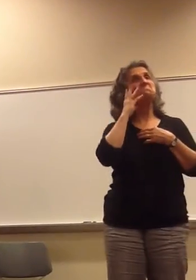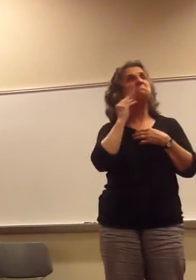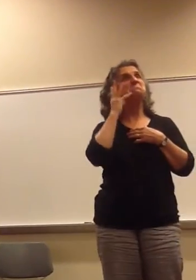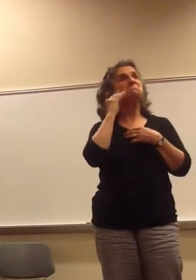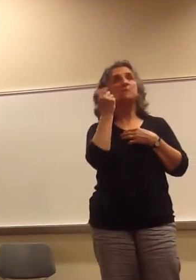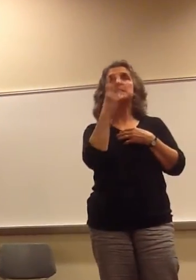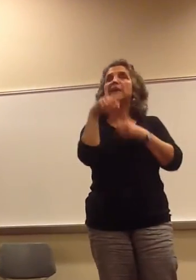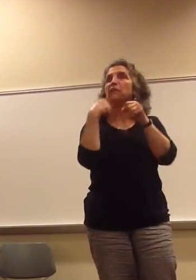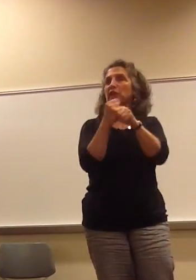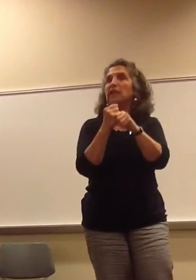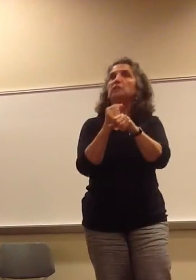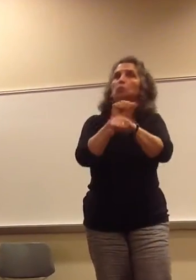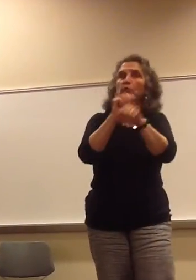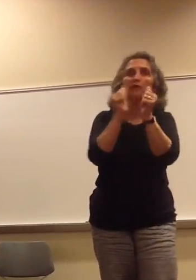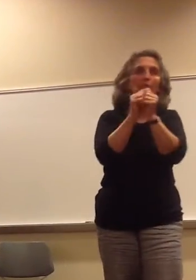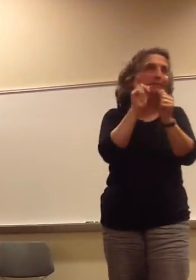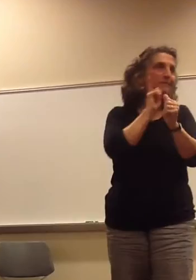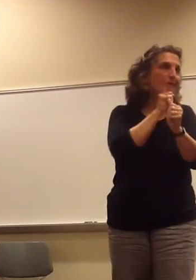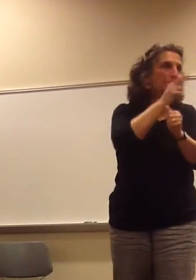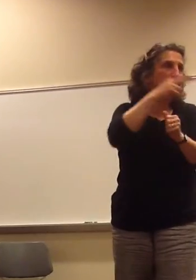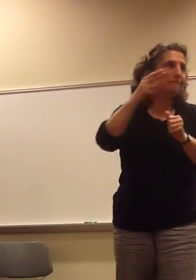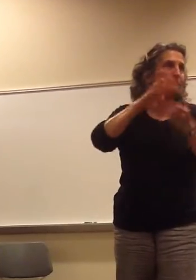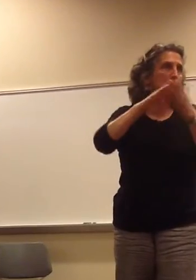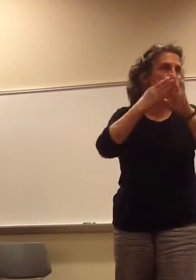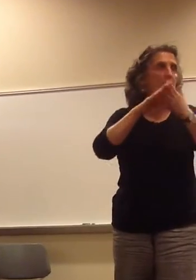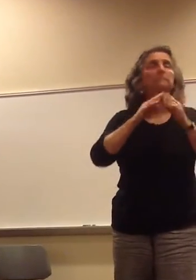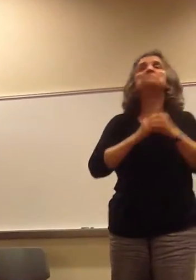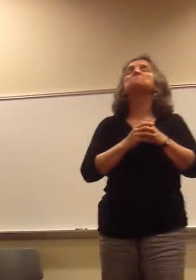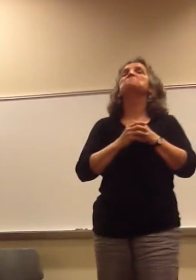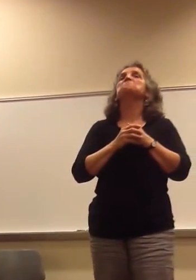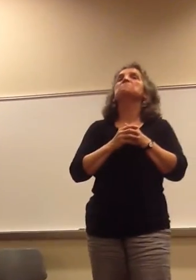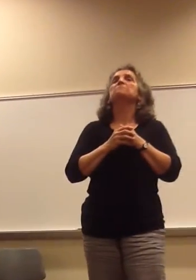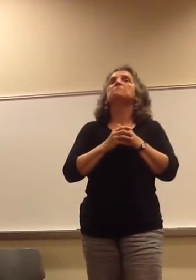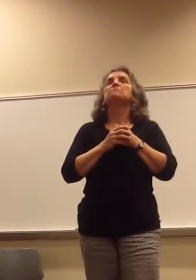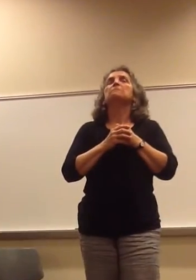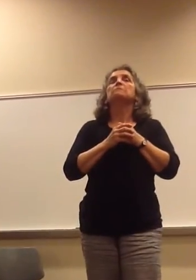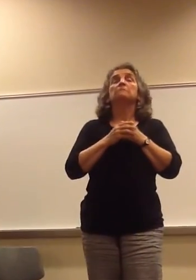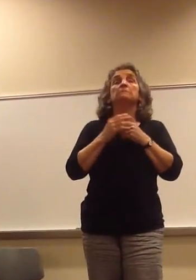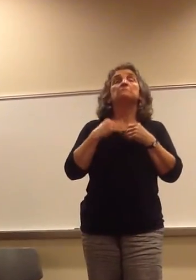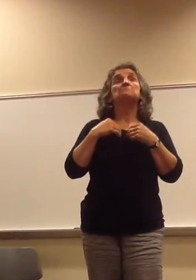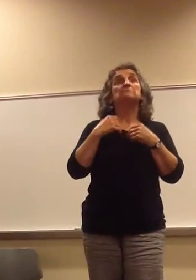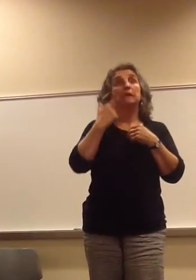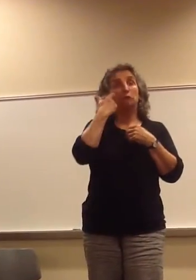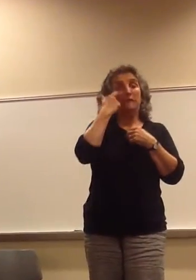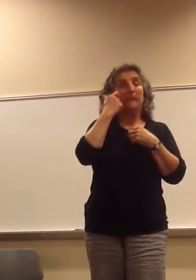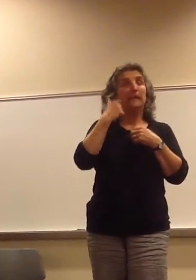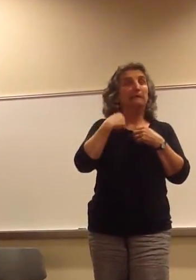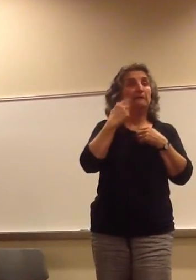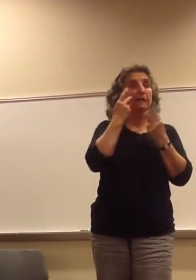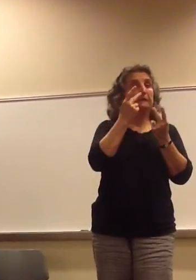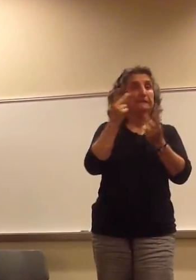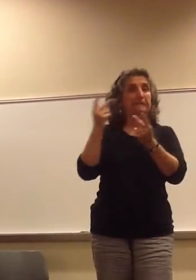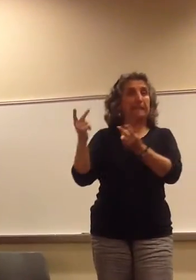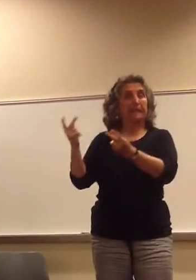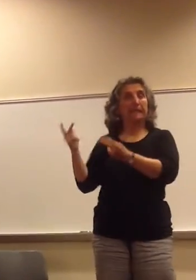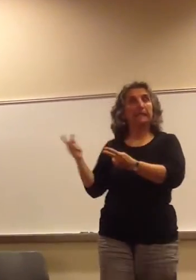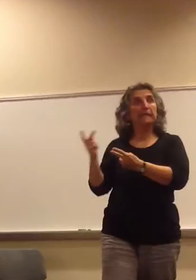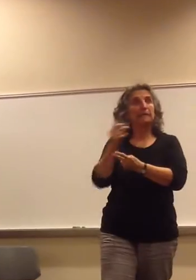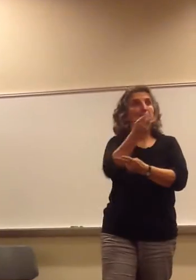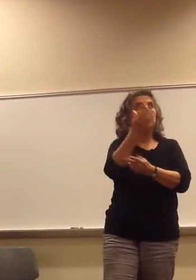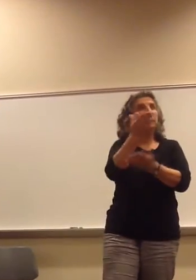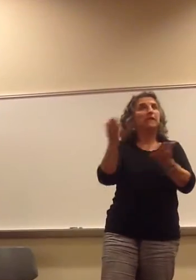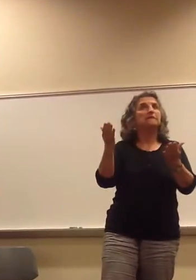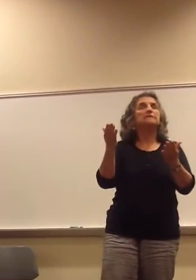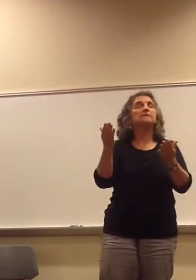of years working with the deaf and hard of hearing community. Some of the things I've seen more recently are